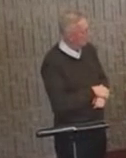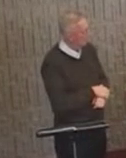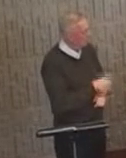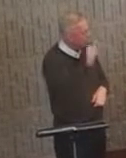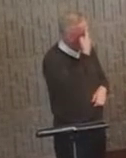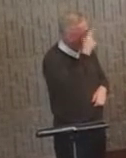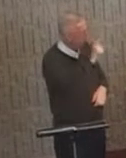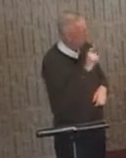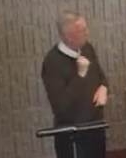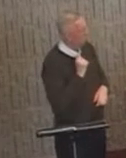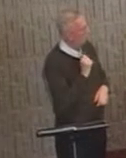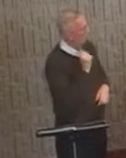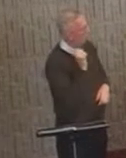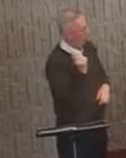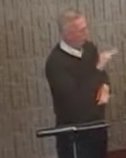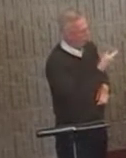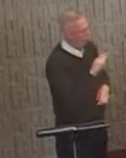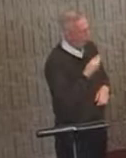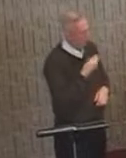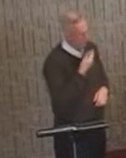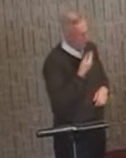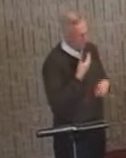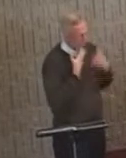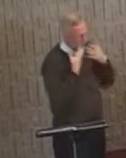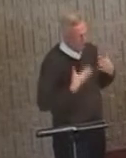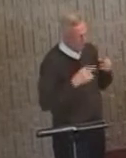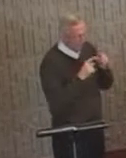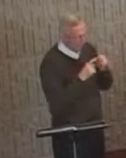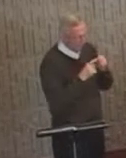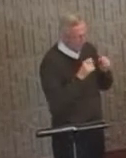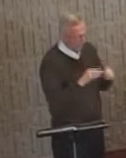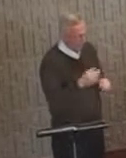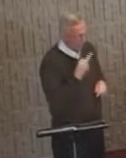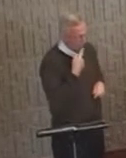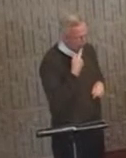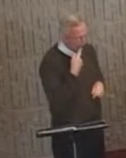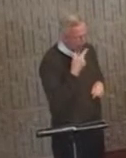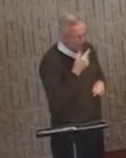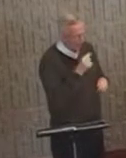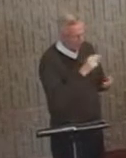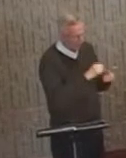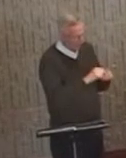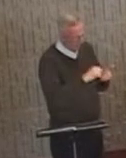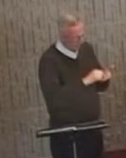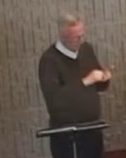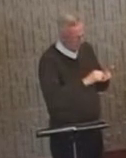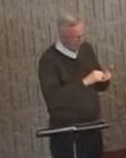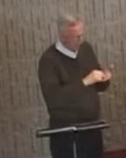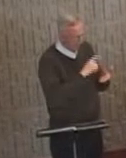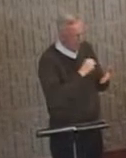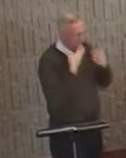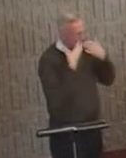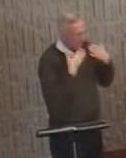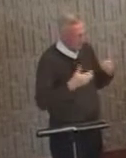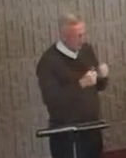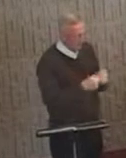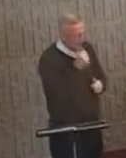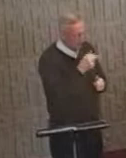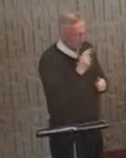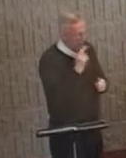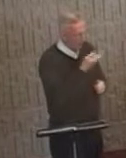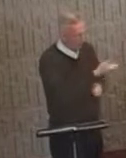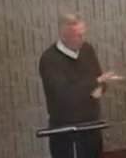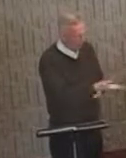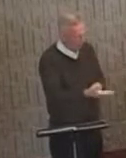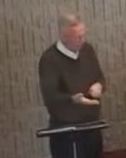"For all sad words of tongue or pen, the saddest are these, it